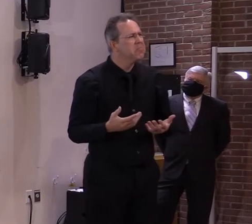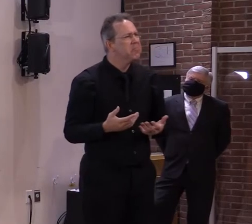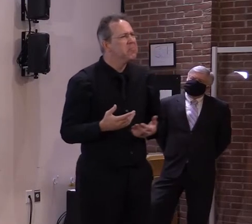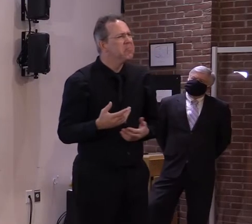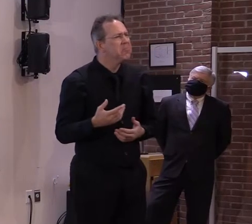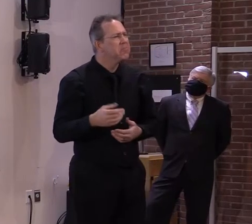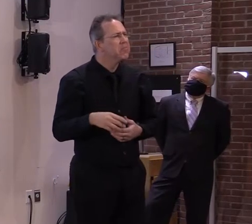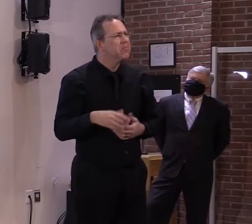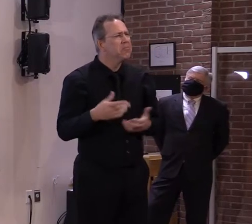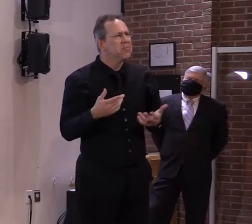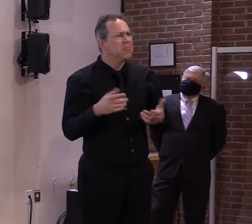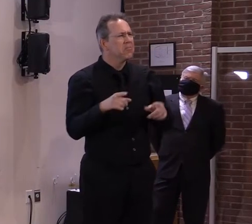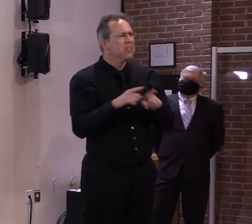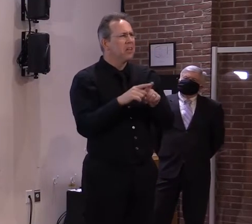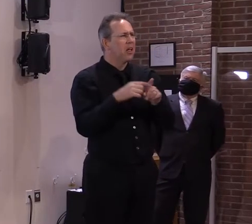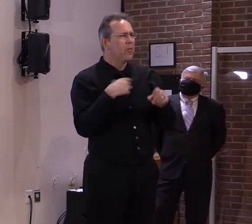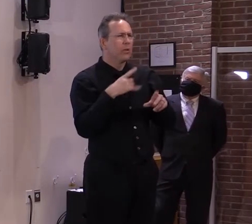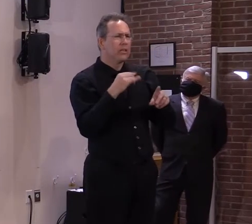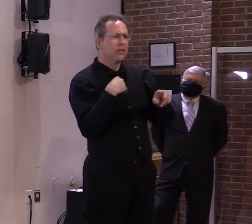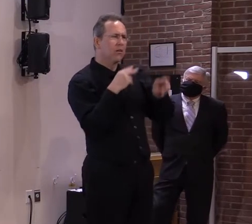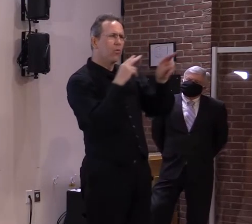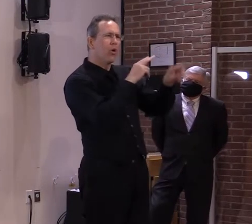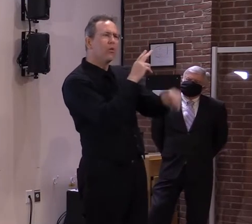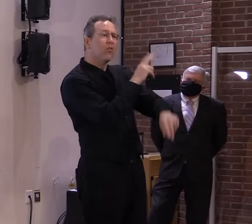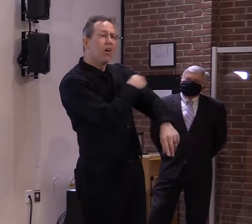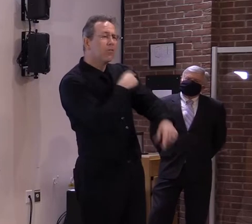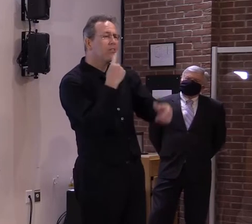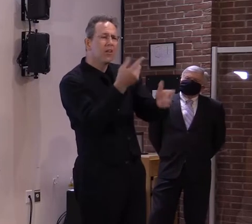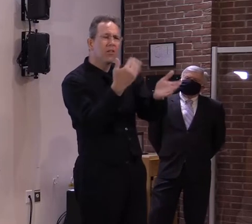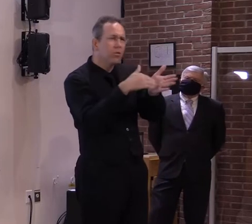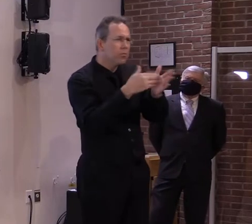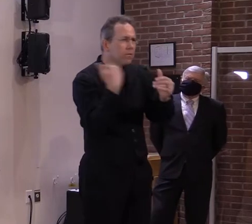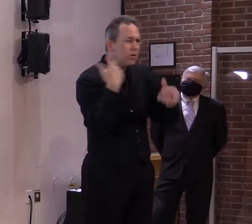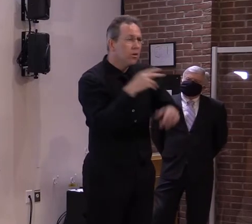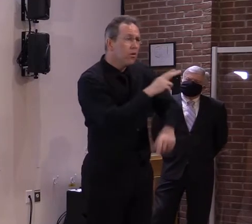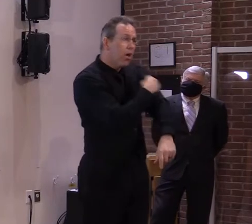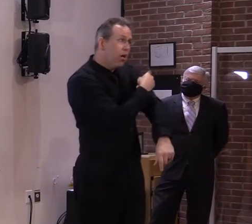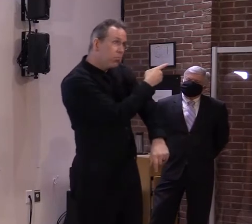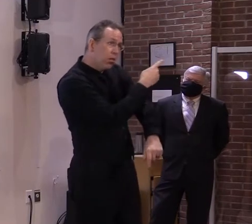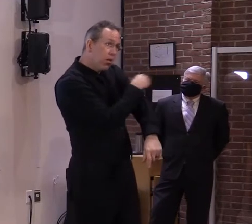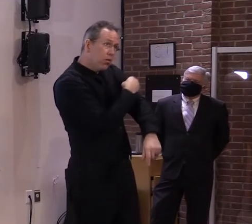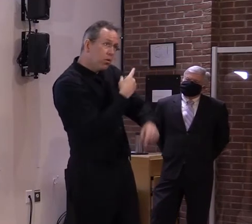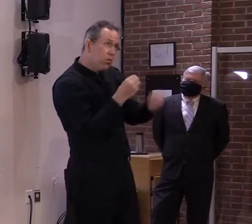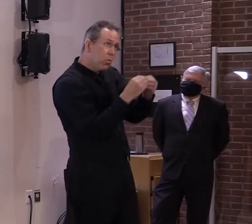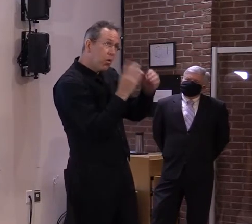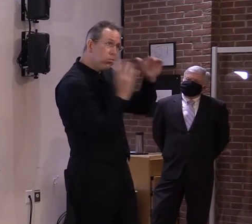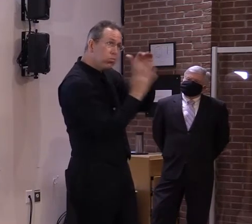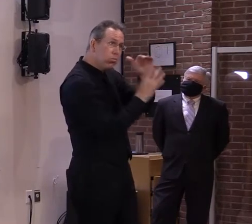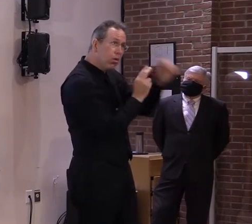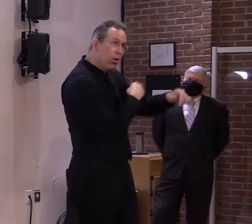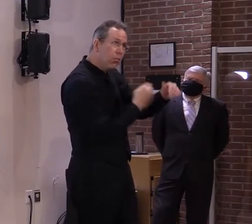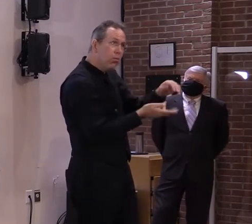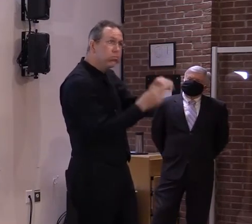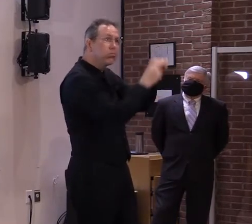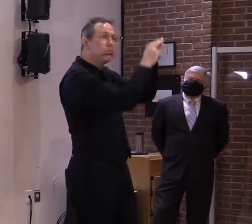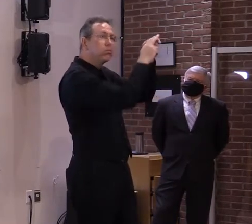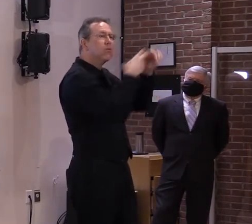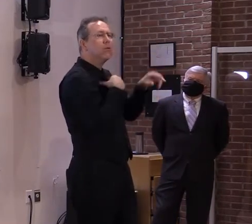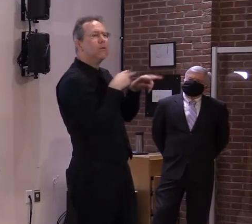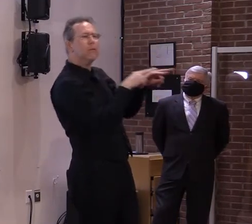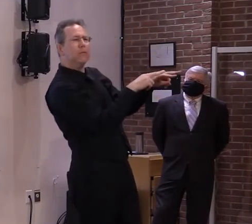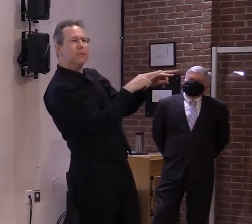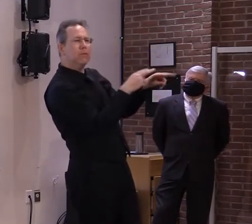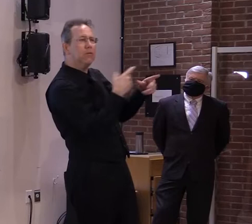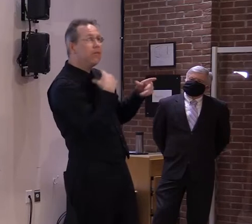at hospitalizations and deaths. That continues to be our strategy, and it's difficult. I realize it's difficult for